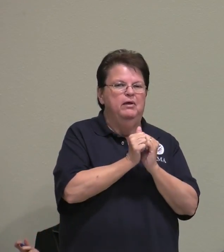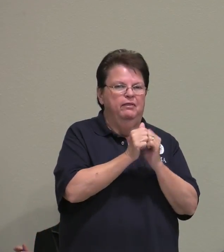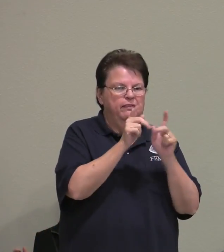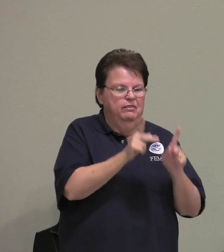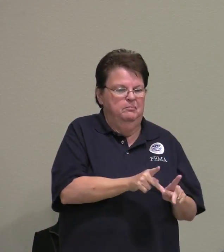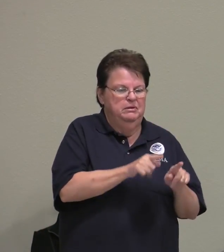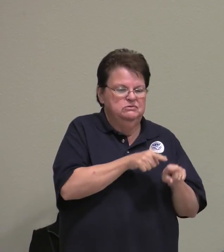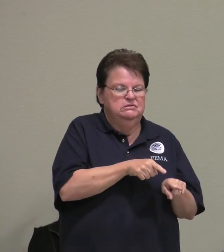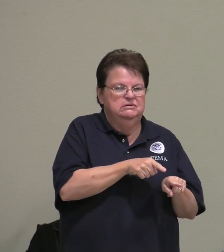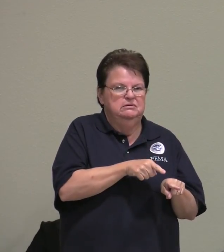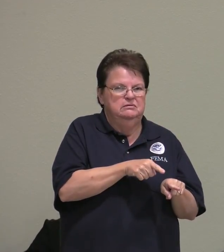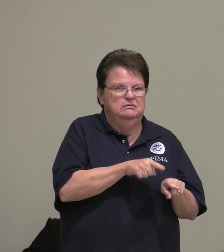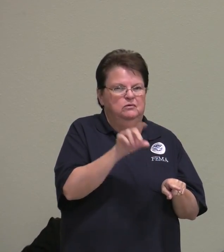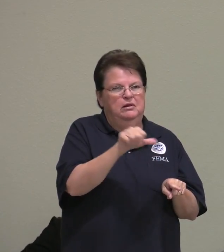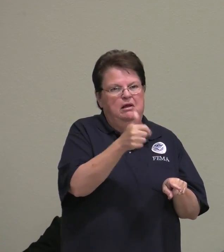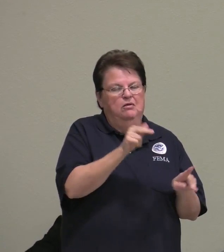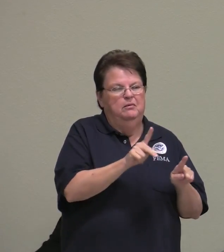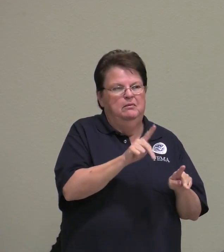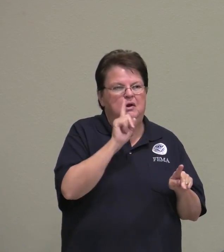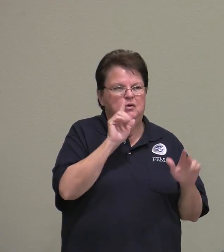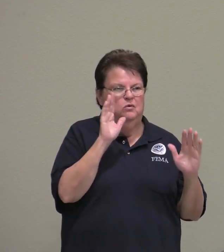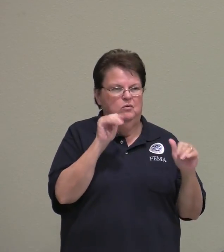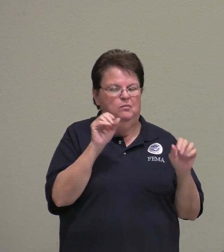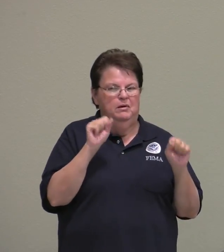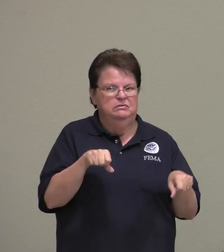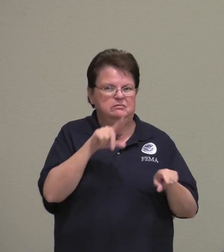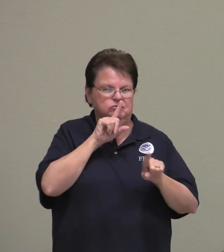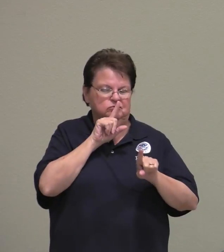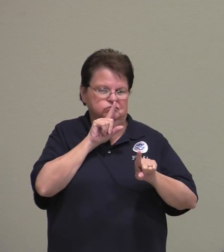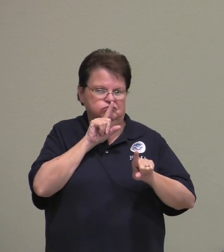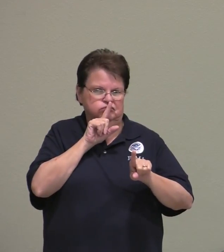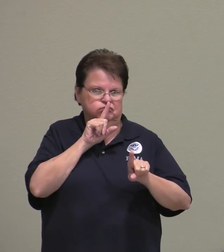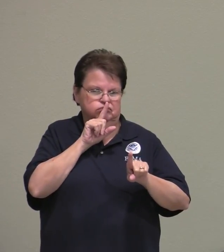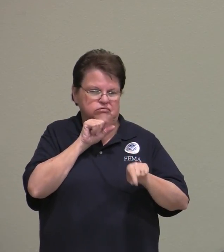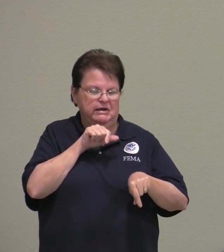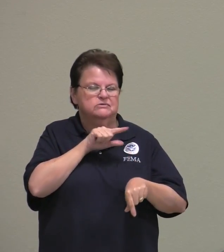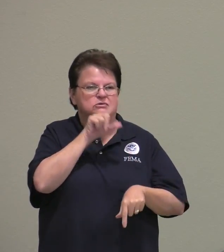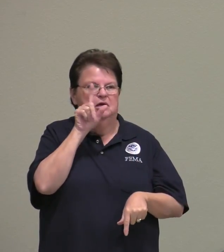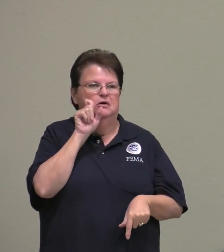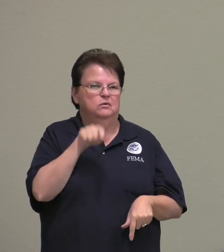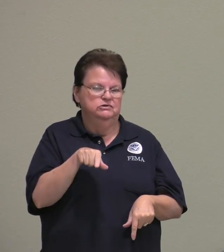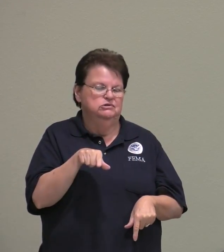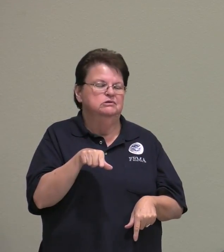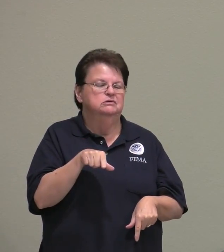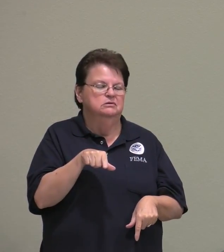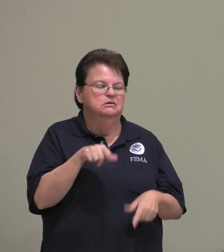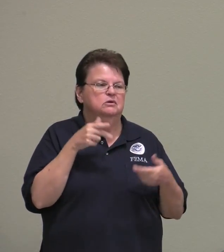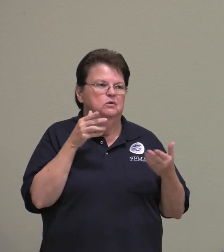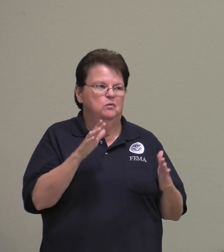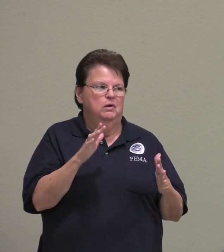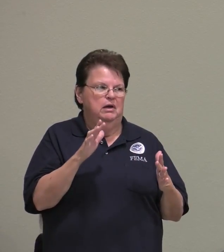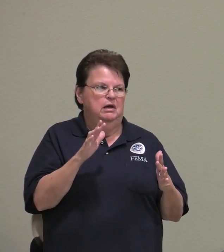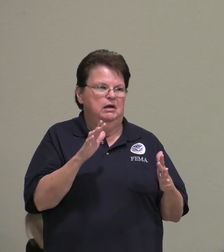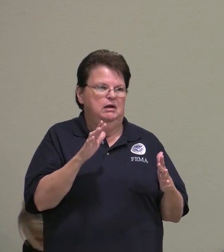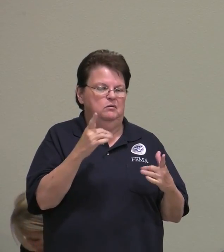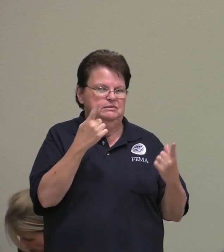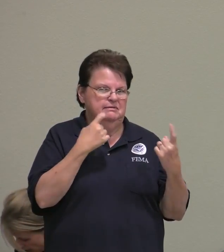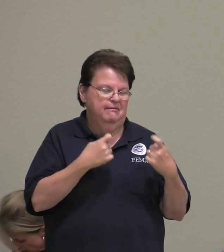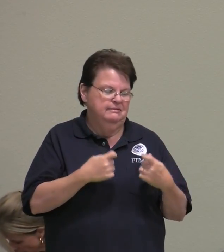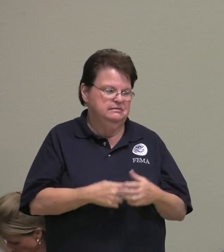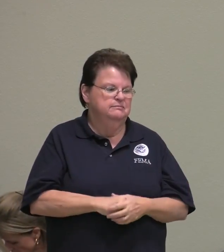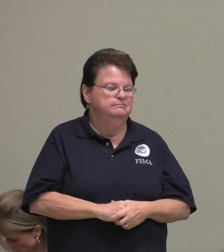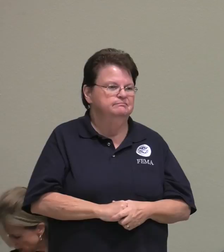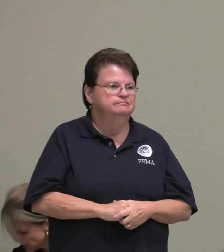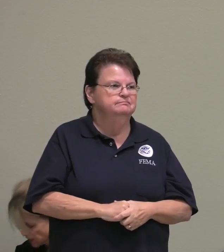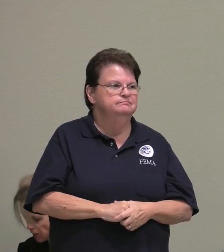where the rest of the people are. So I hope that I answered this question the way it was being asked.